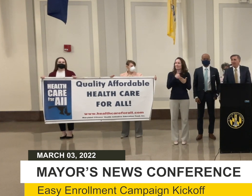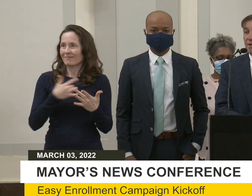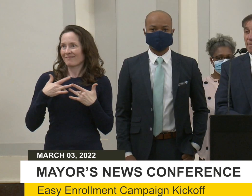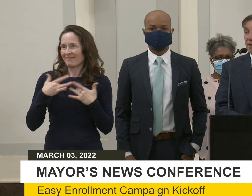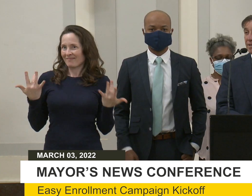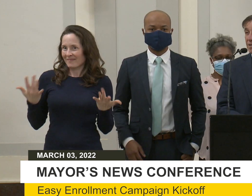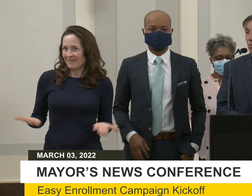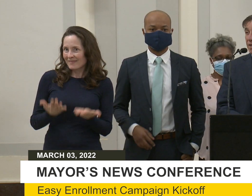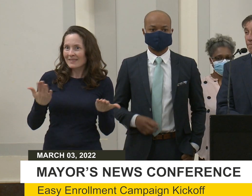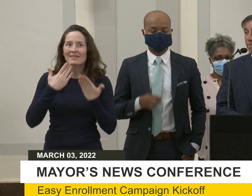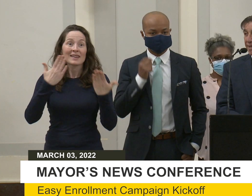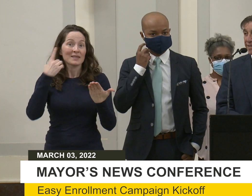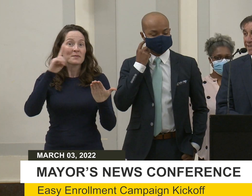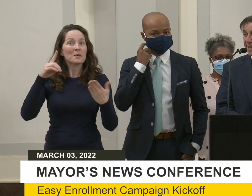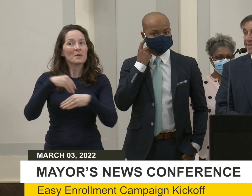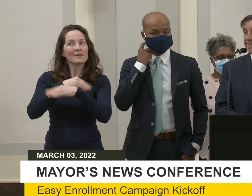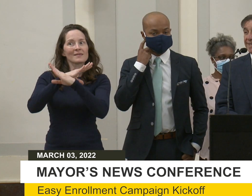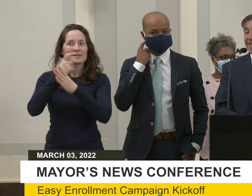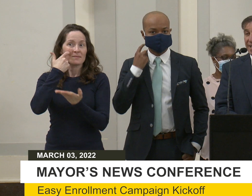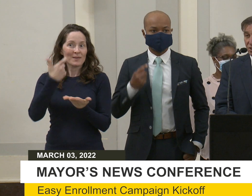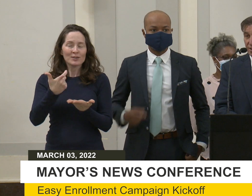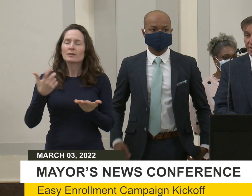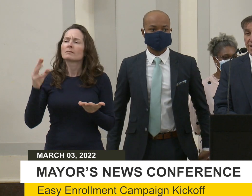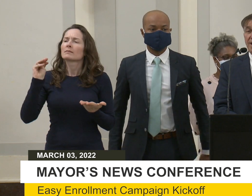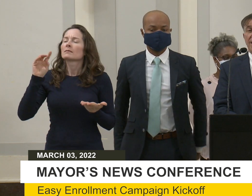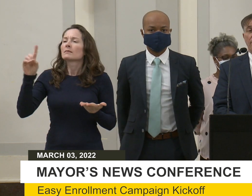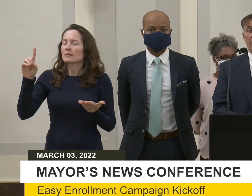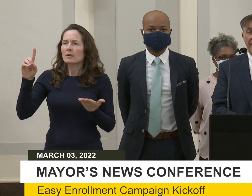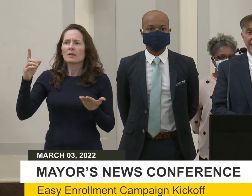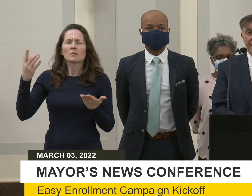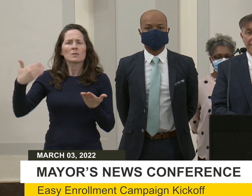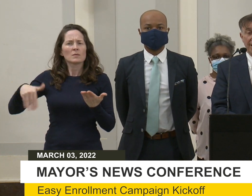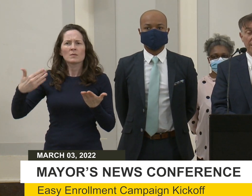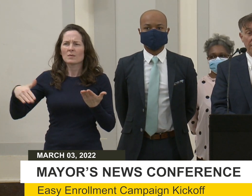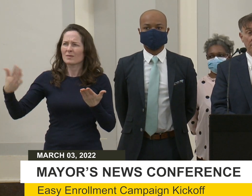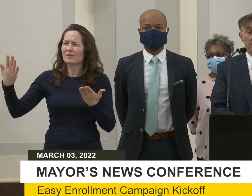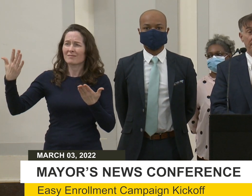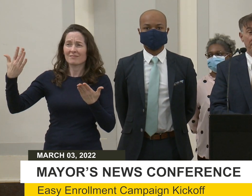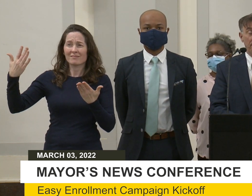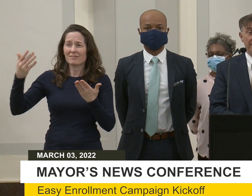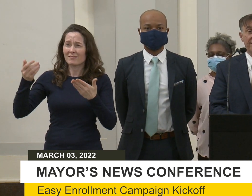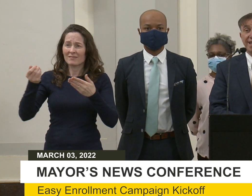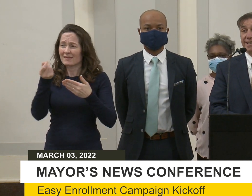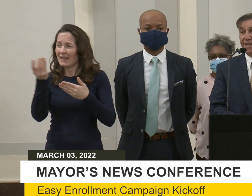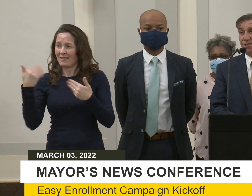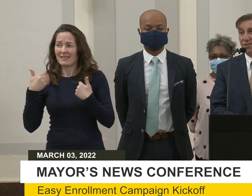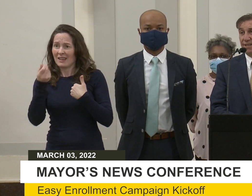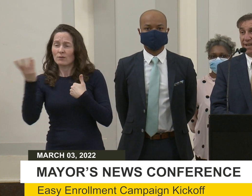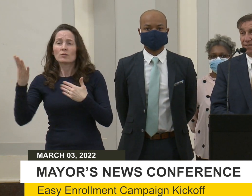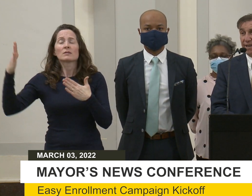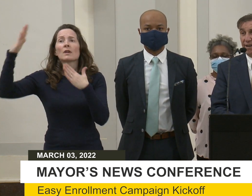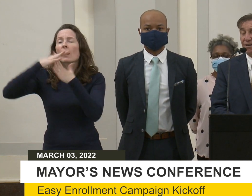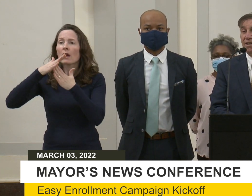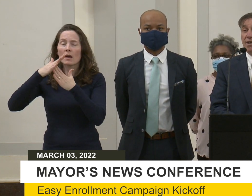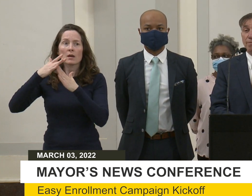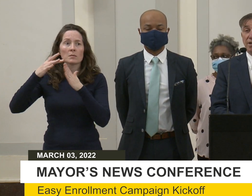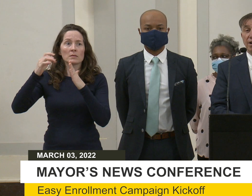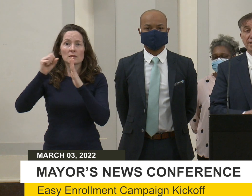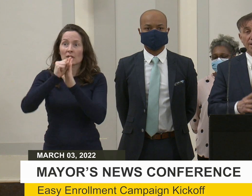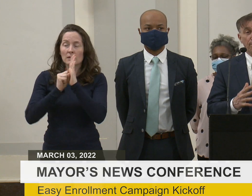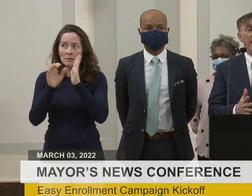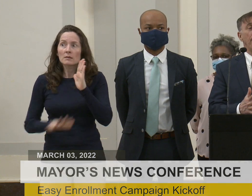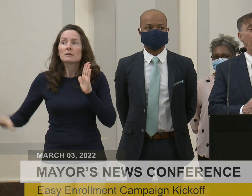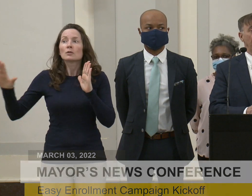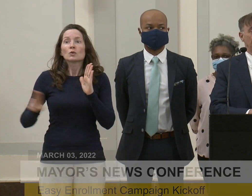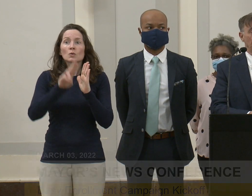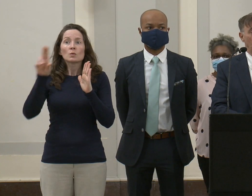coming. Maryland is one of the best states in the nation in providing healthcare coverage, 5th best state in the nation in healthcare,